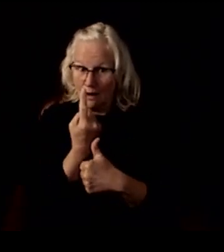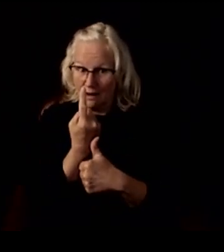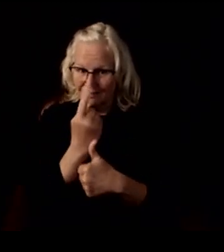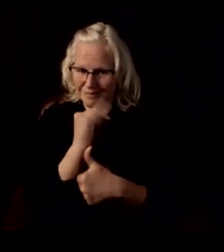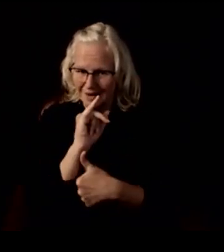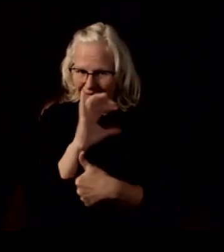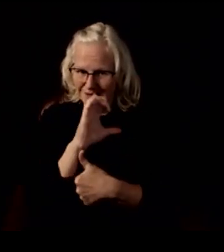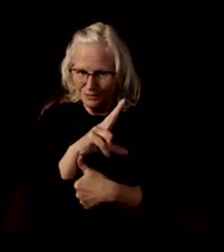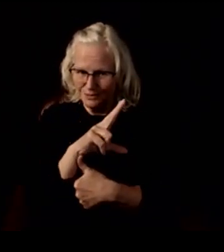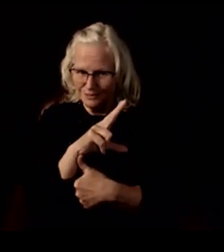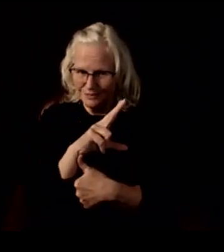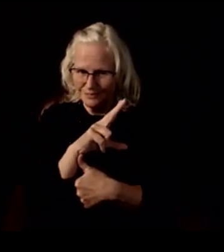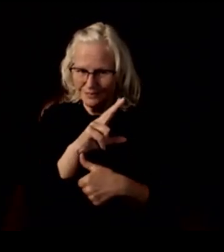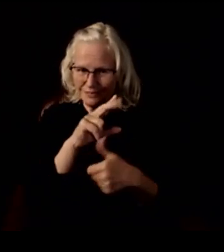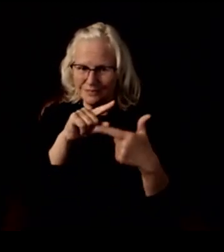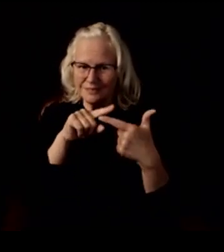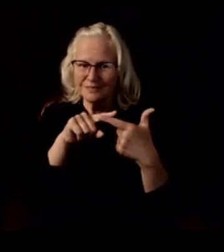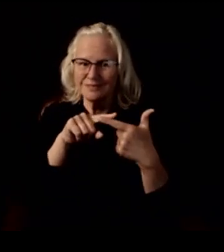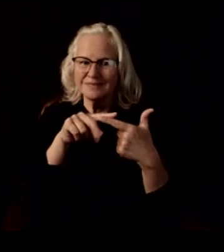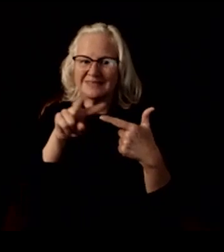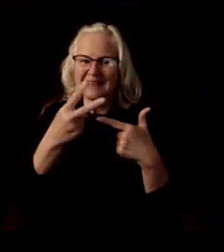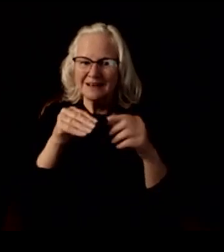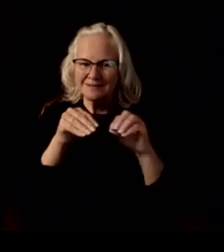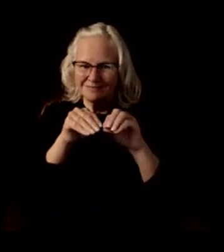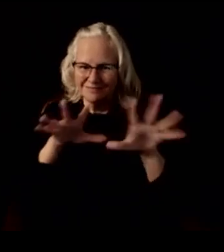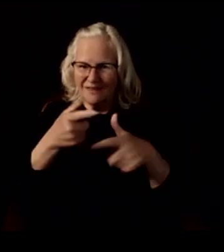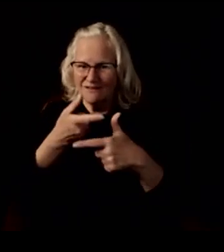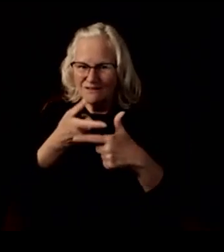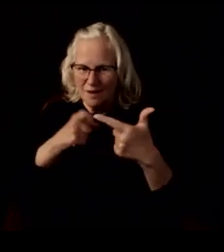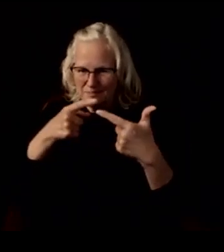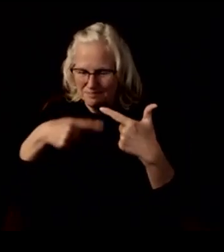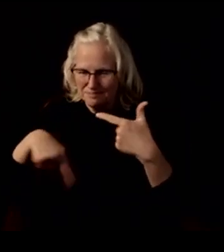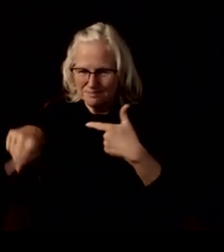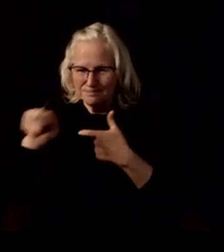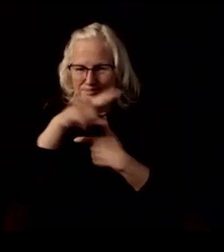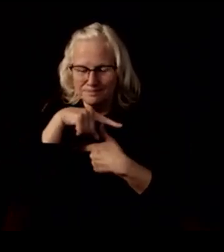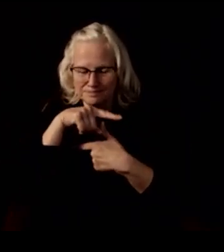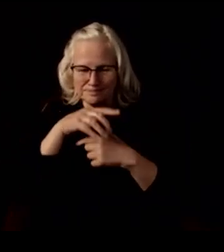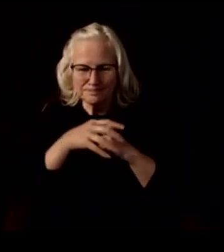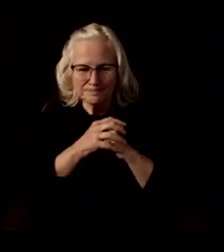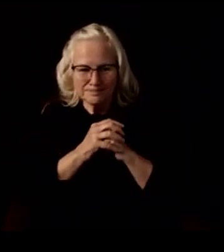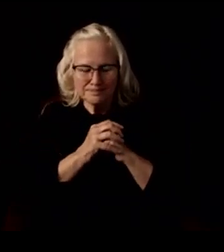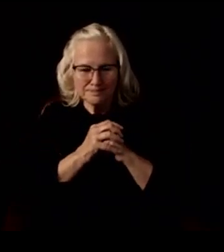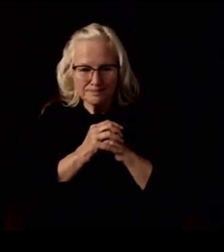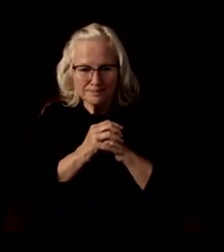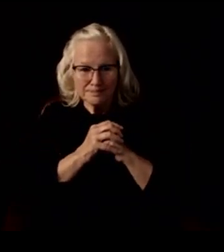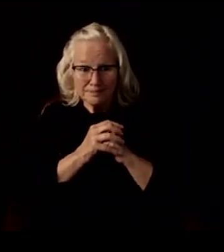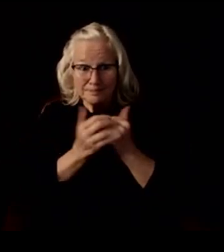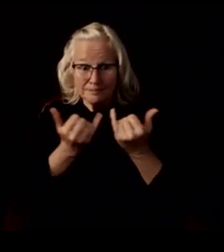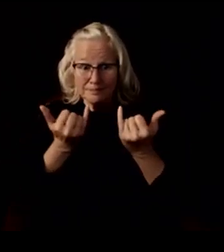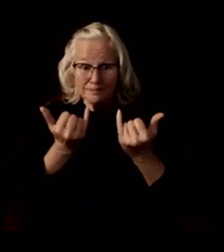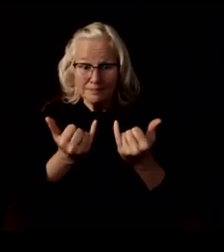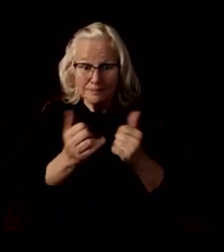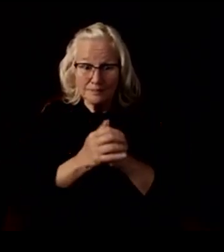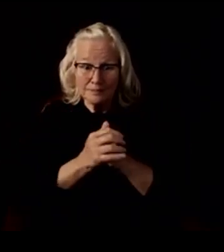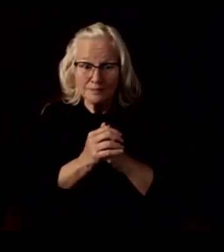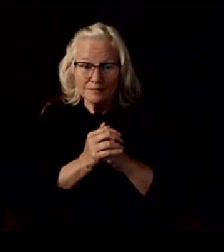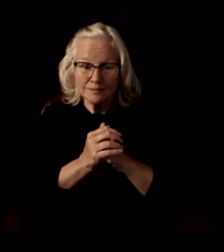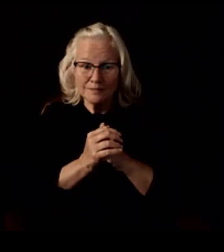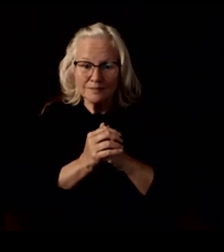contacts. And I'd like to talk a little bit about higher education. As students return to campus, we have some